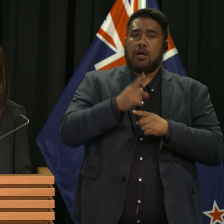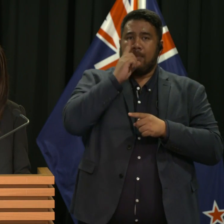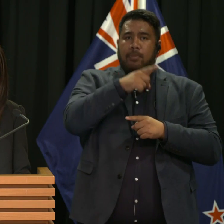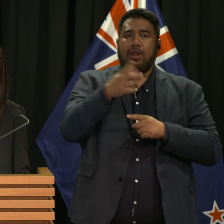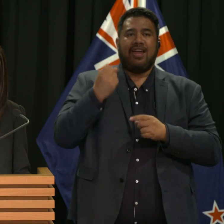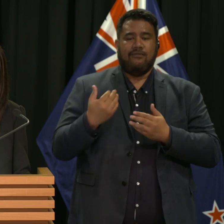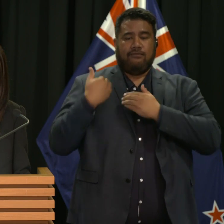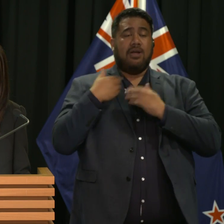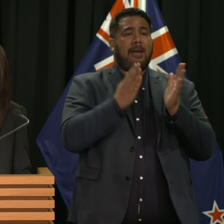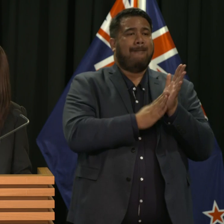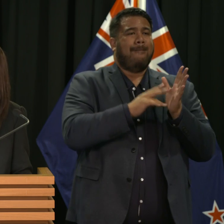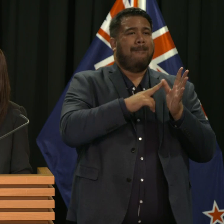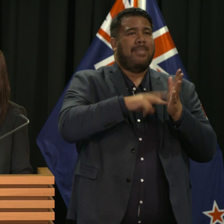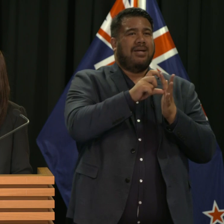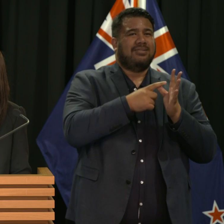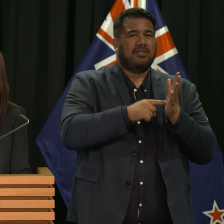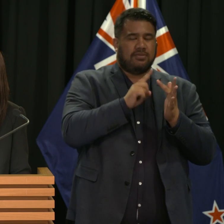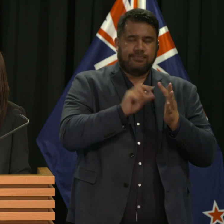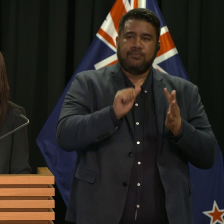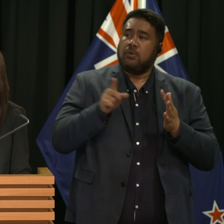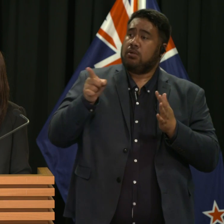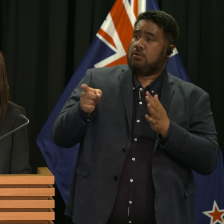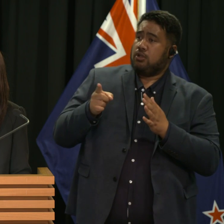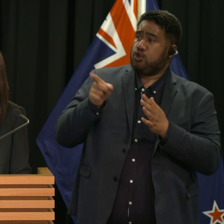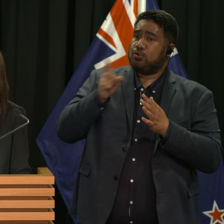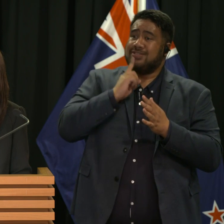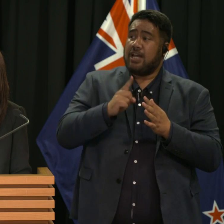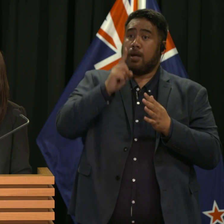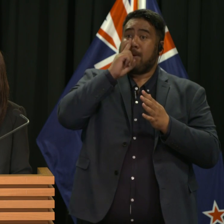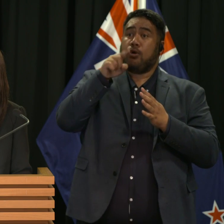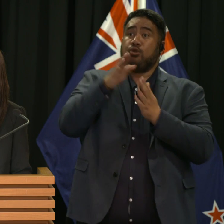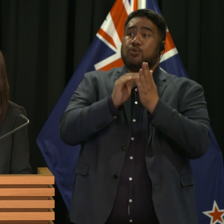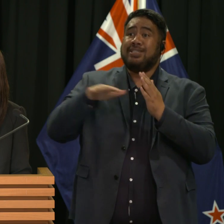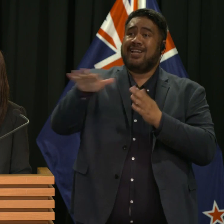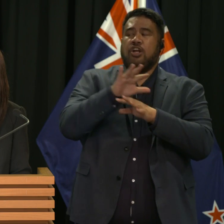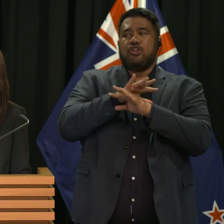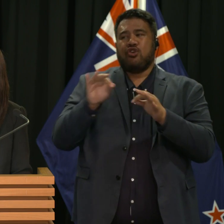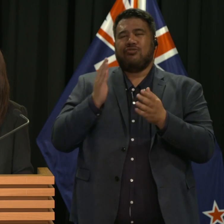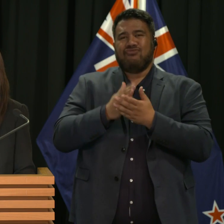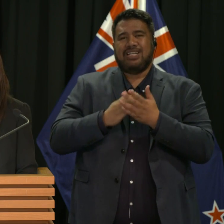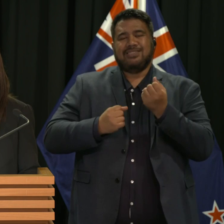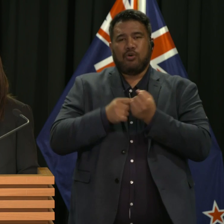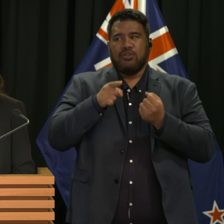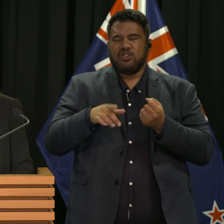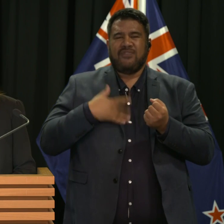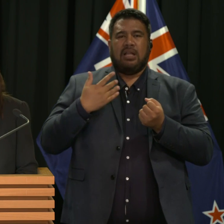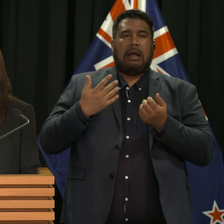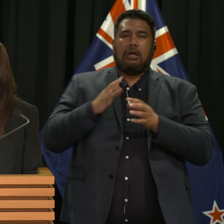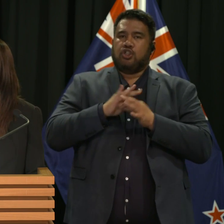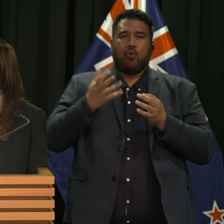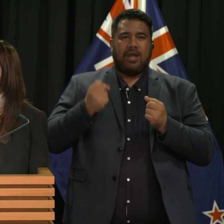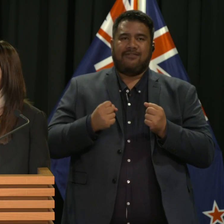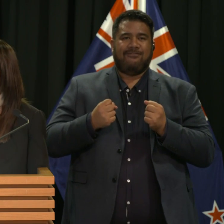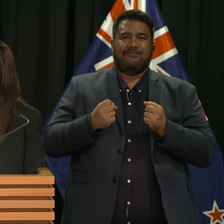how important was it you talk about not having a public mandate to do it rather than not having a mandate within the government? I think